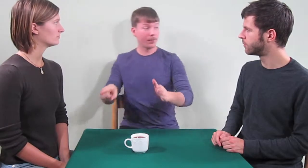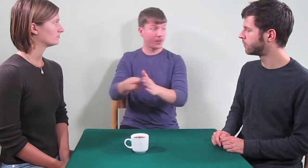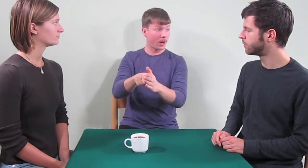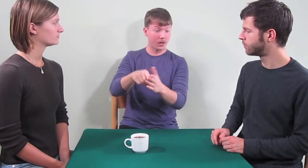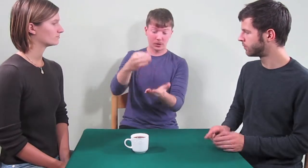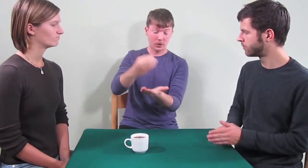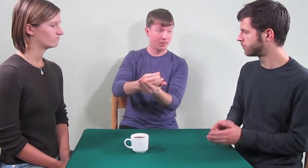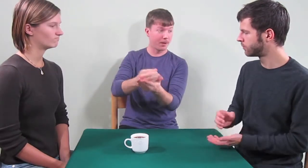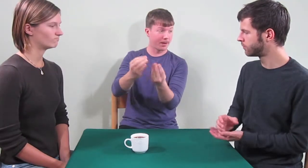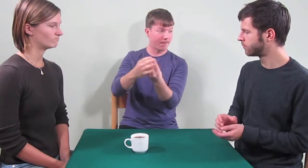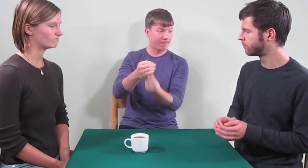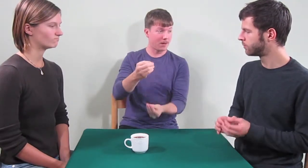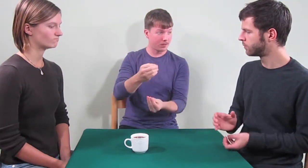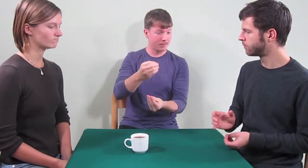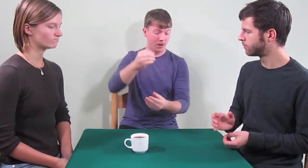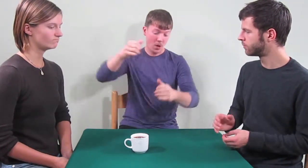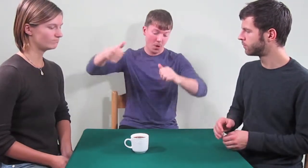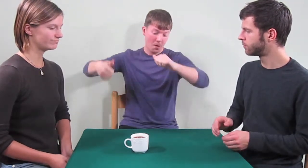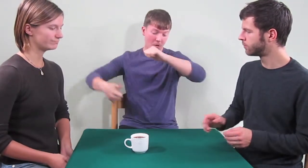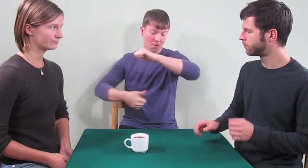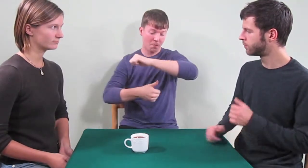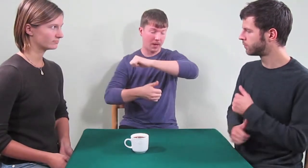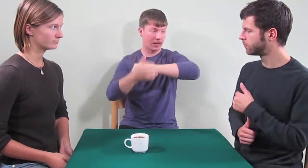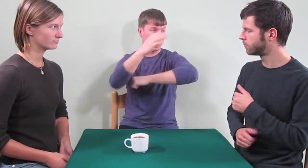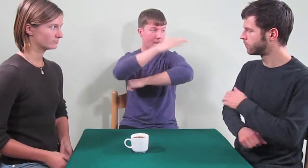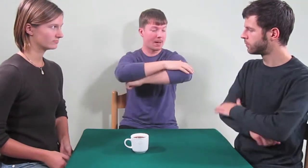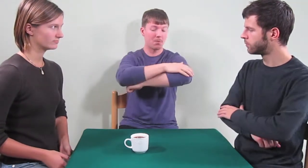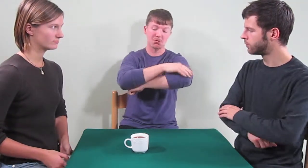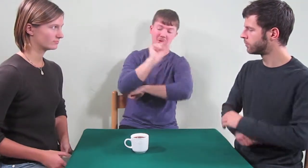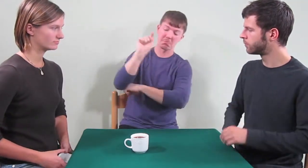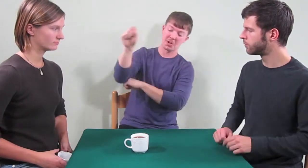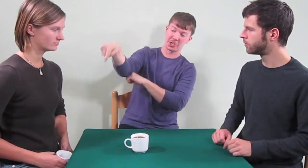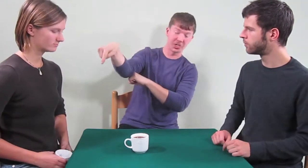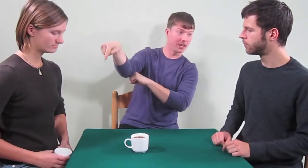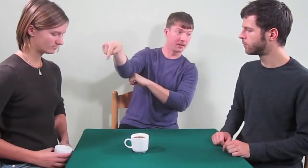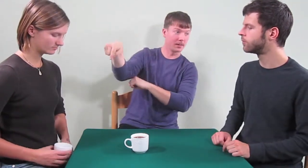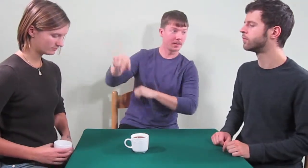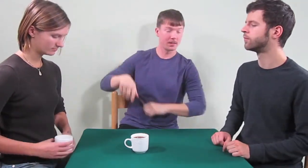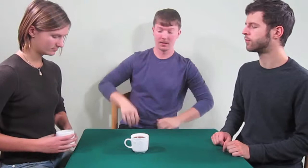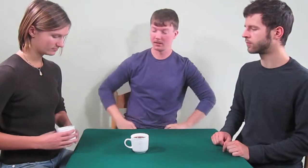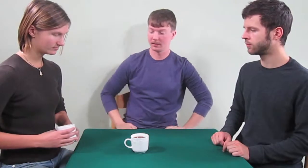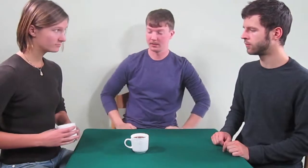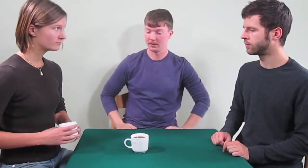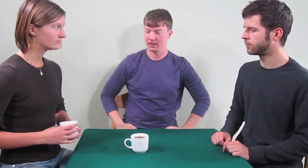Tá an cúpán fáilimh faoin mbord an sin.